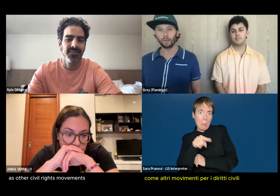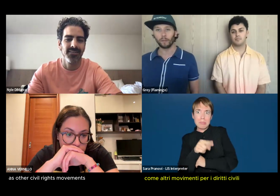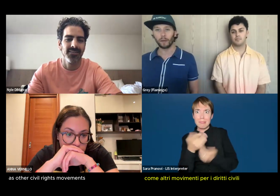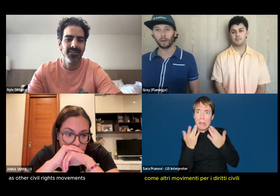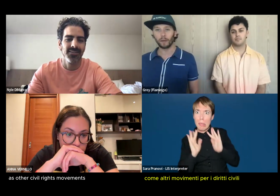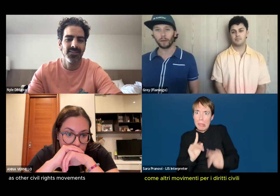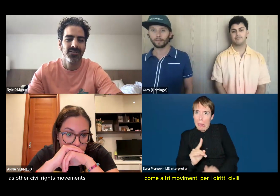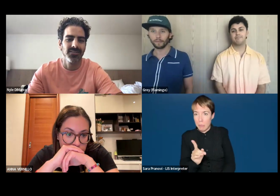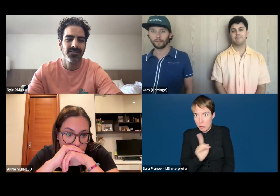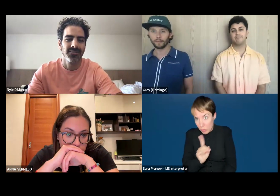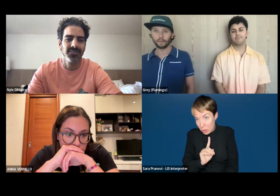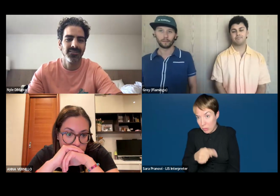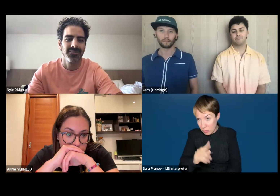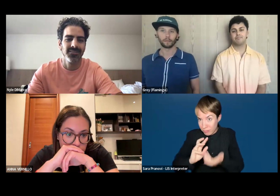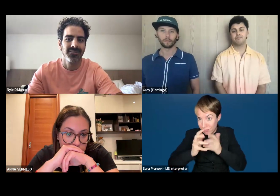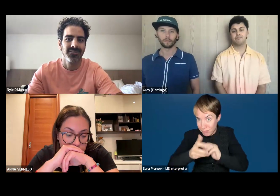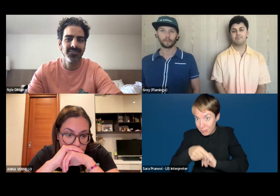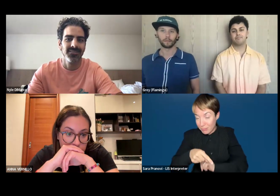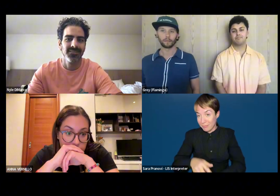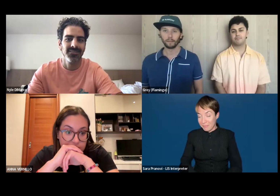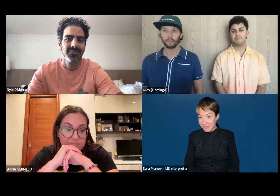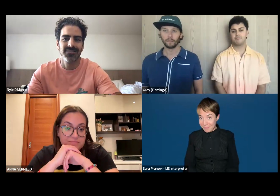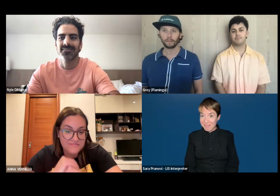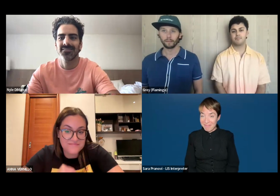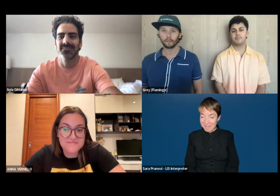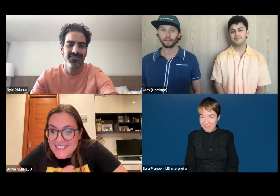other civil rights movements.